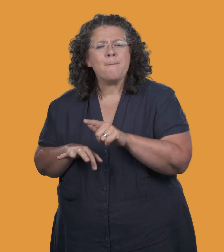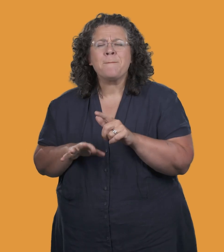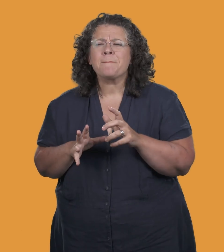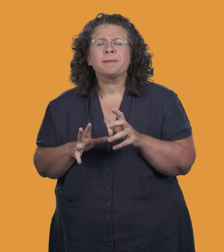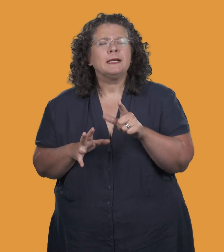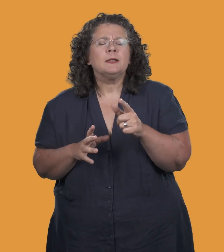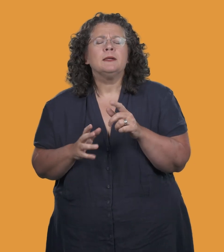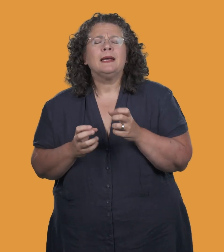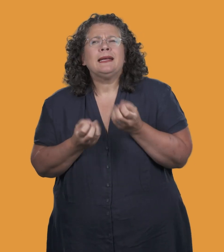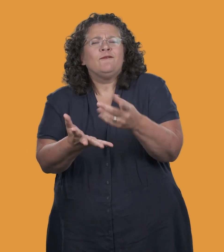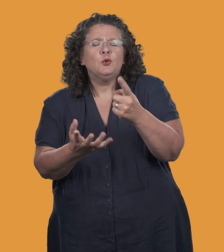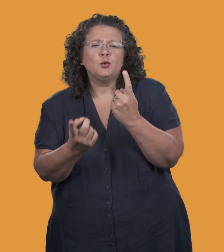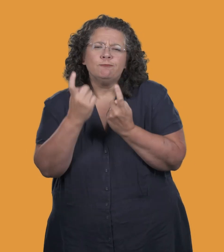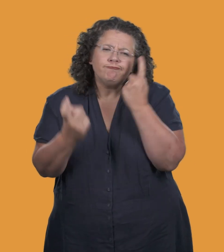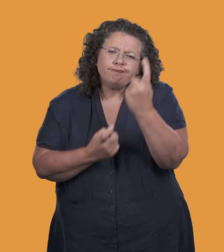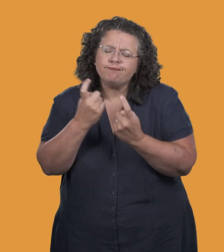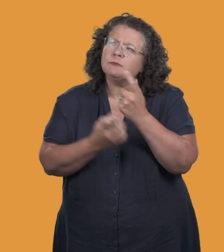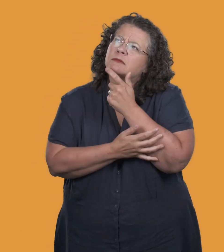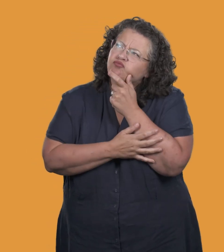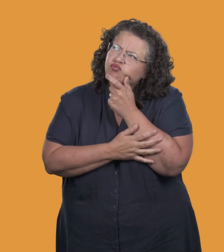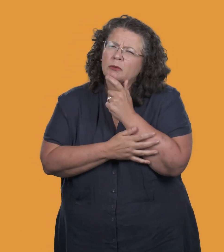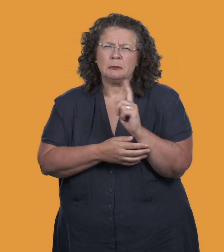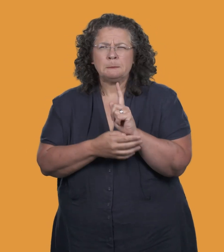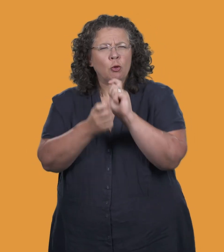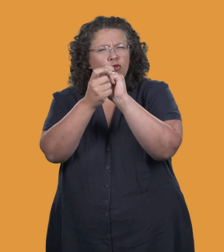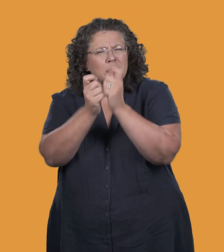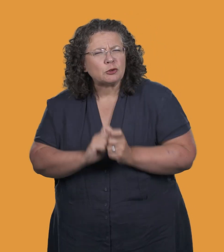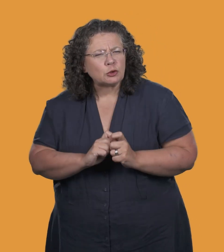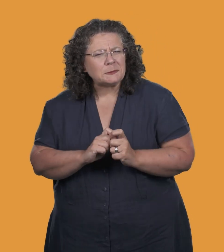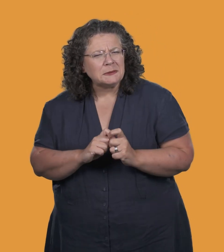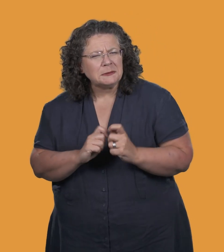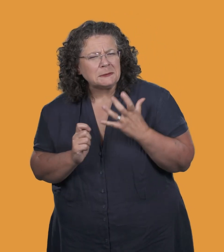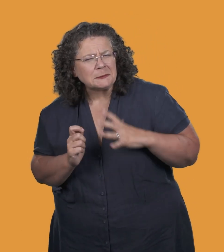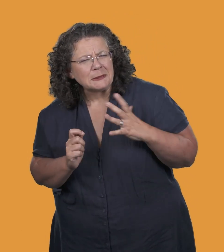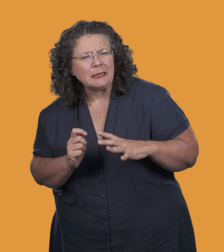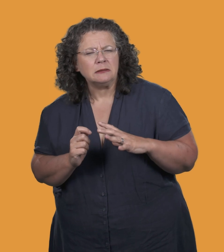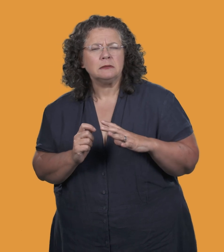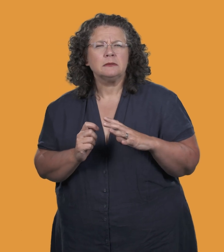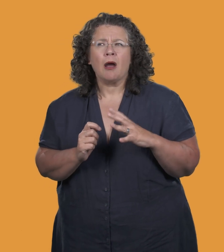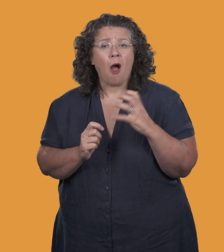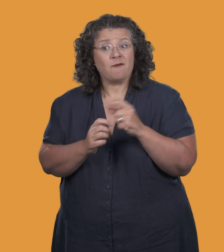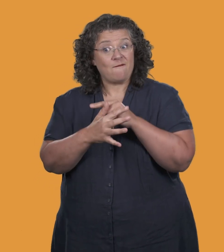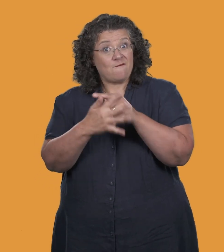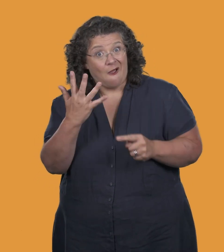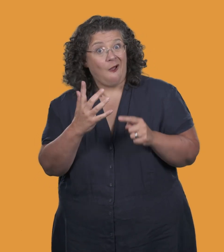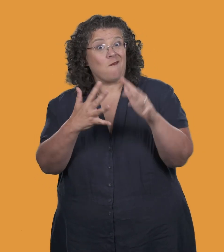The form prompts you to think about the reasonable adjustments you require in relation to these 5